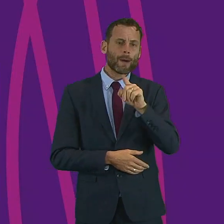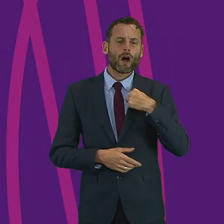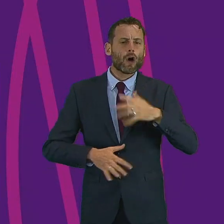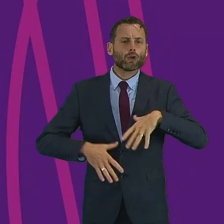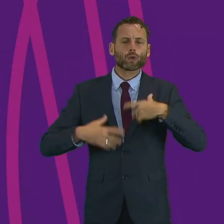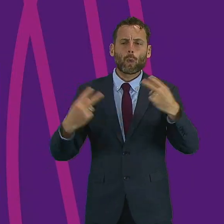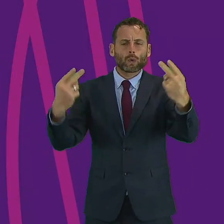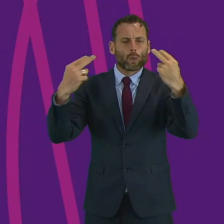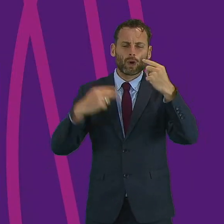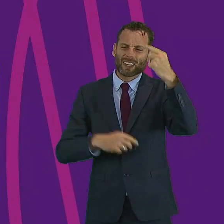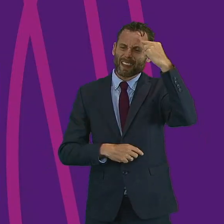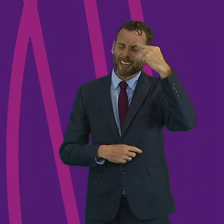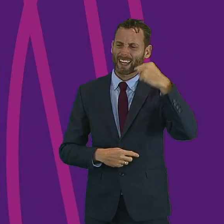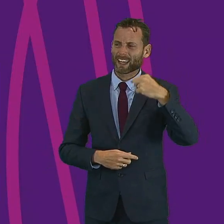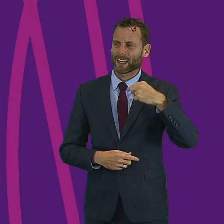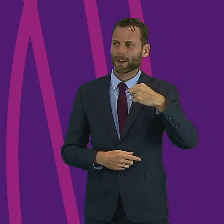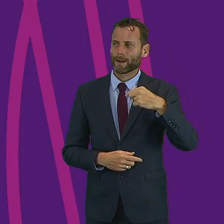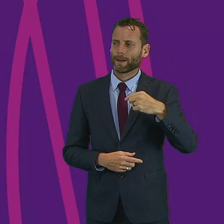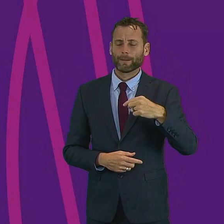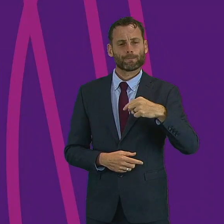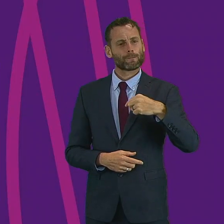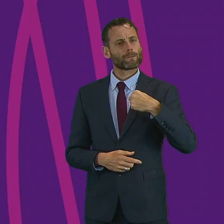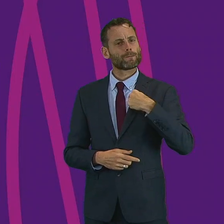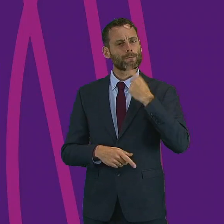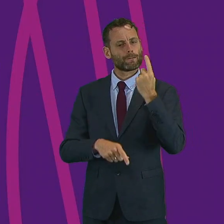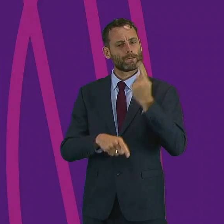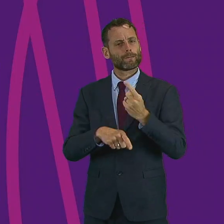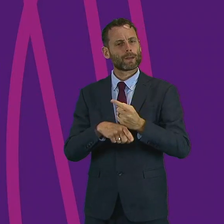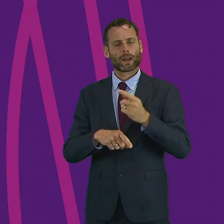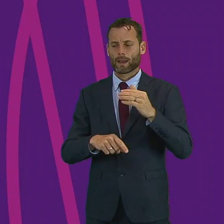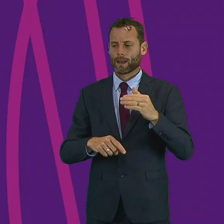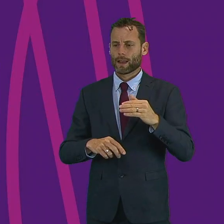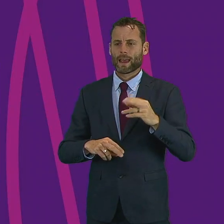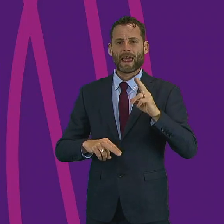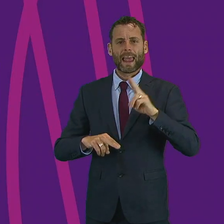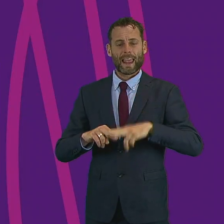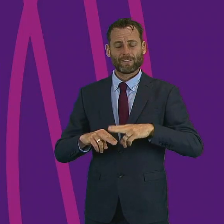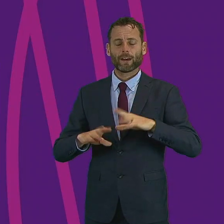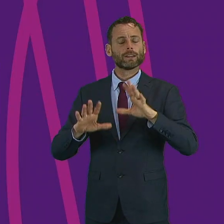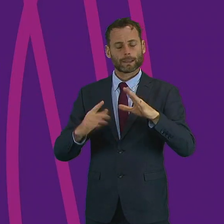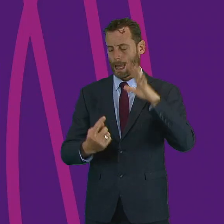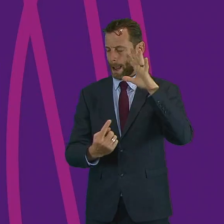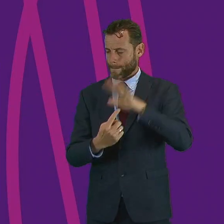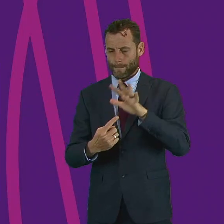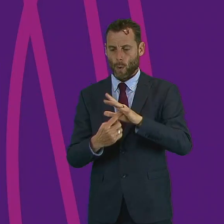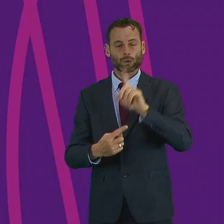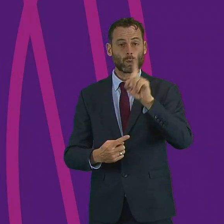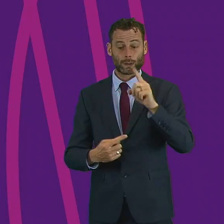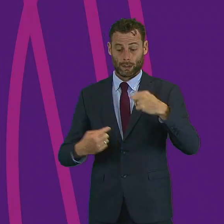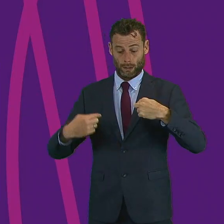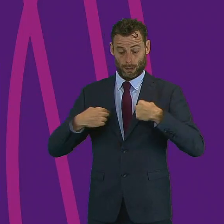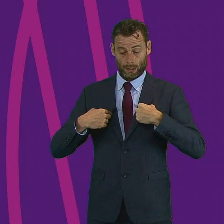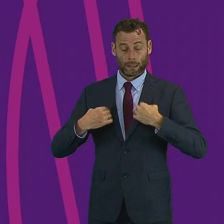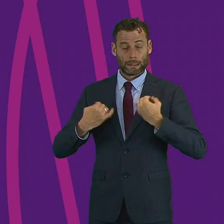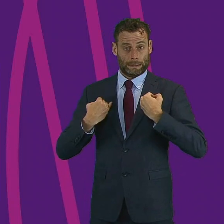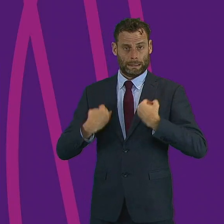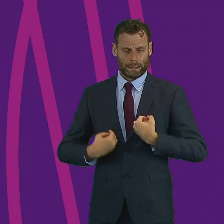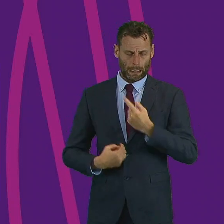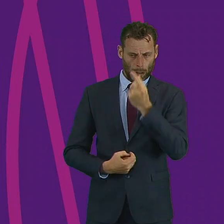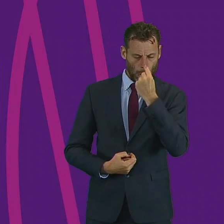prevalence of the virus. But I don't think it is right to say that the system in Scotland is not working. We have a capacity constraint in the UK part of the